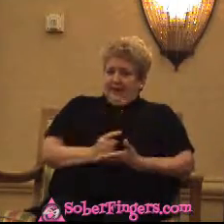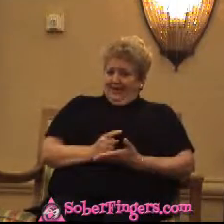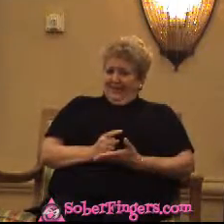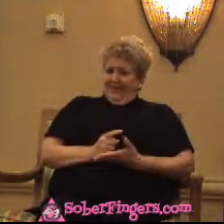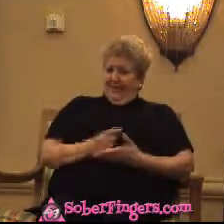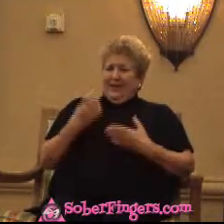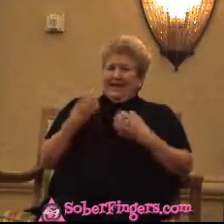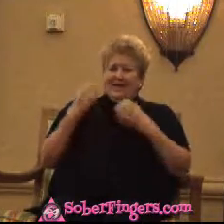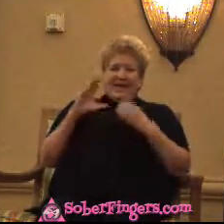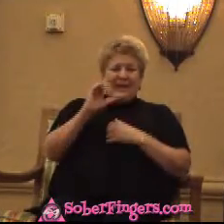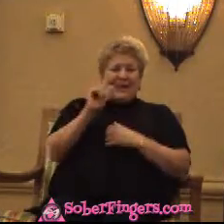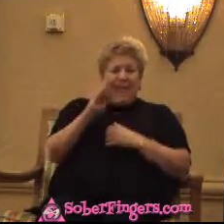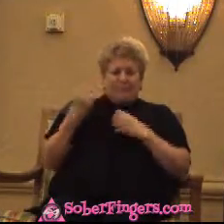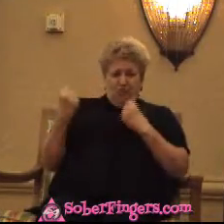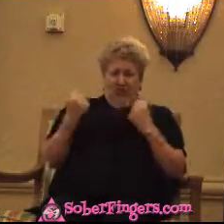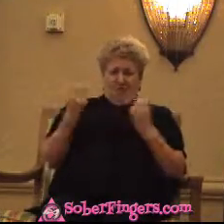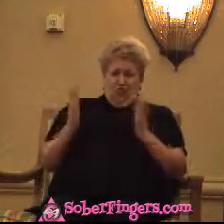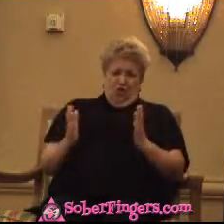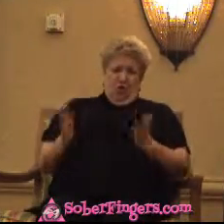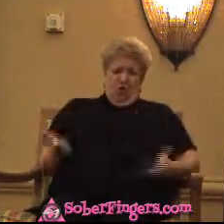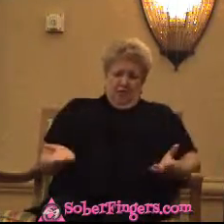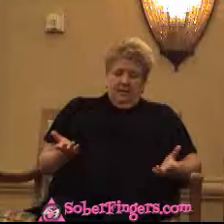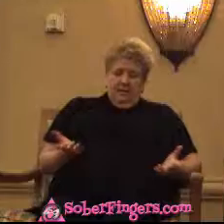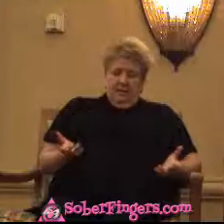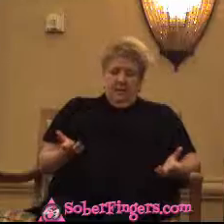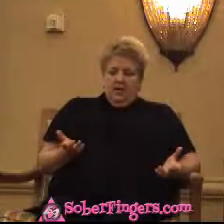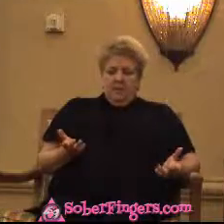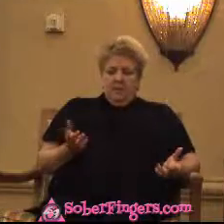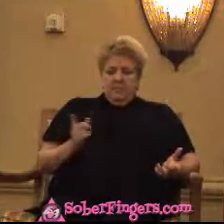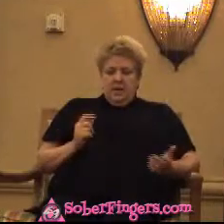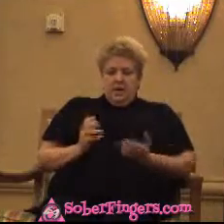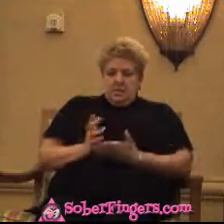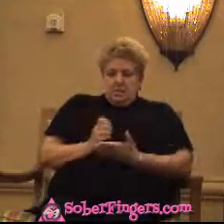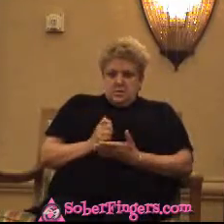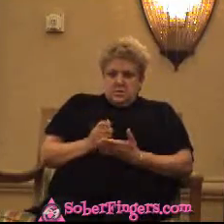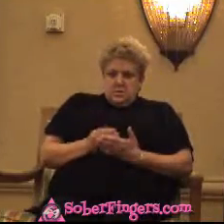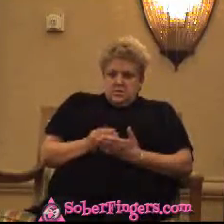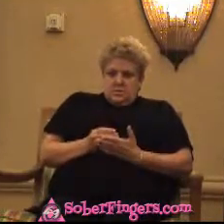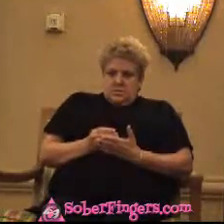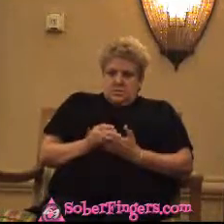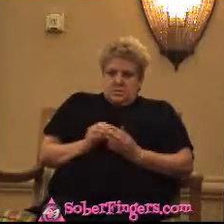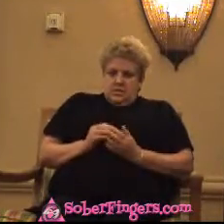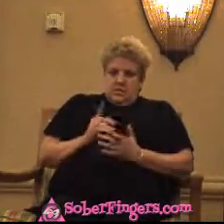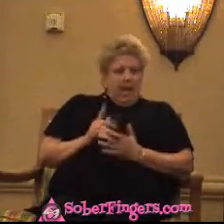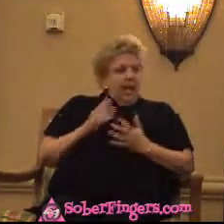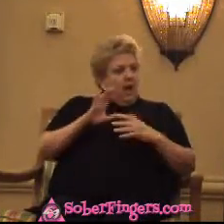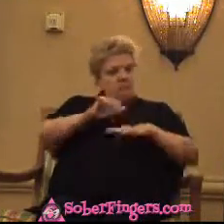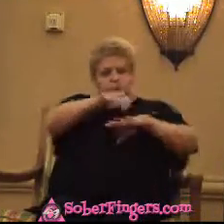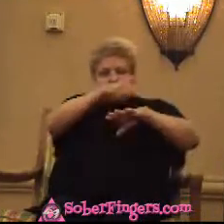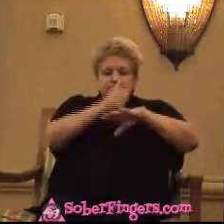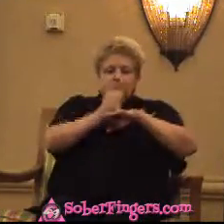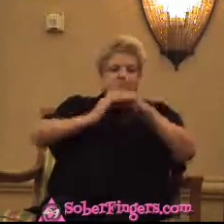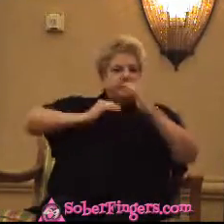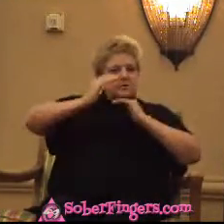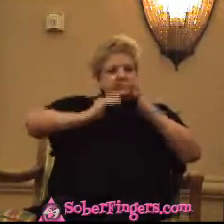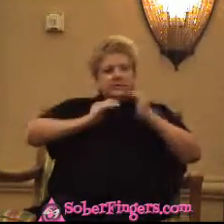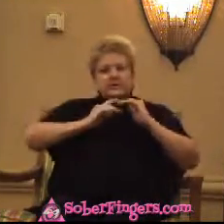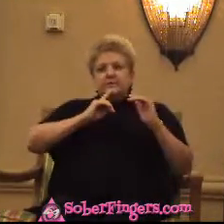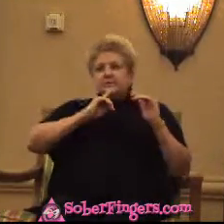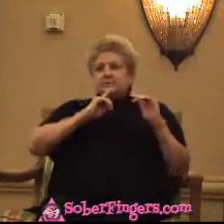I put my thinking hat on, and I put together the money, and I found this one. I built this gorgeous my wife called it 5-star. I don't think